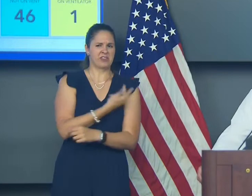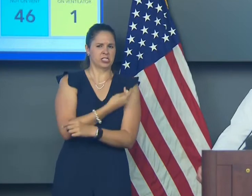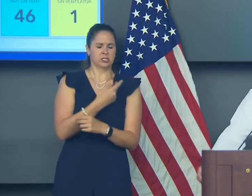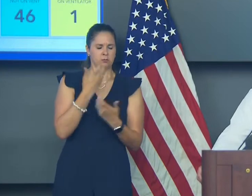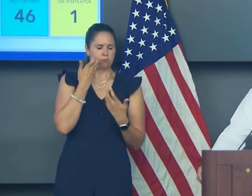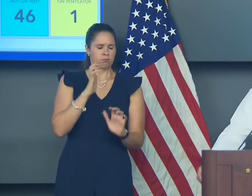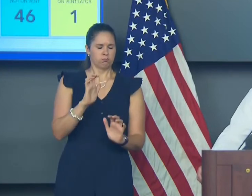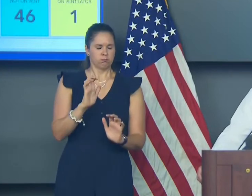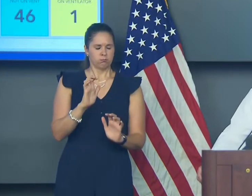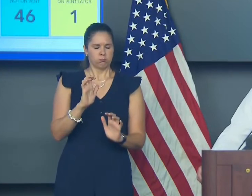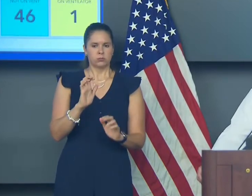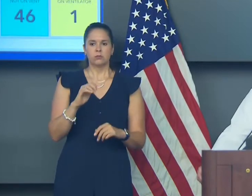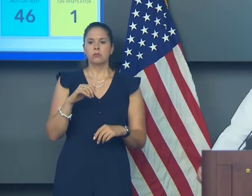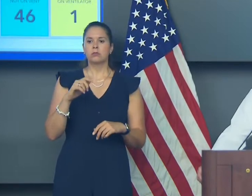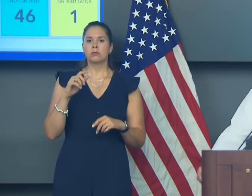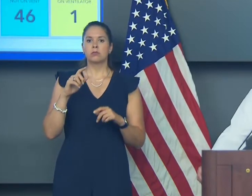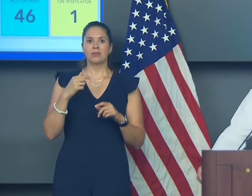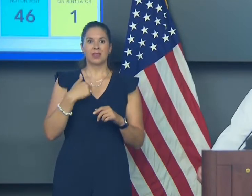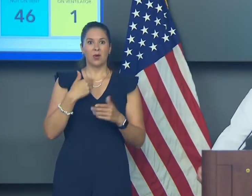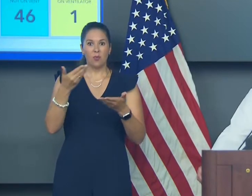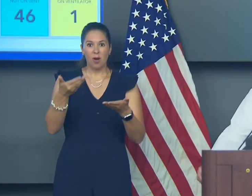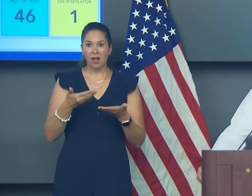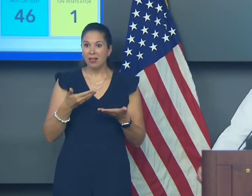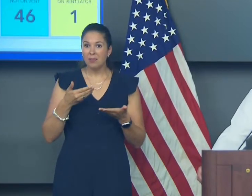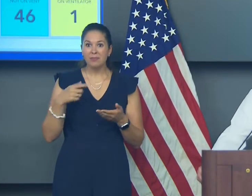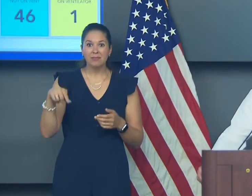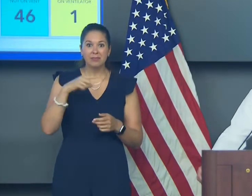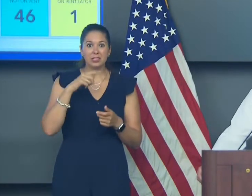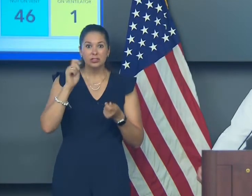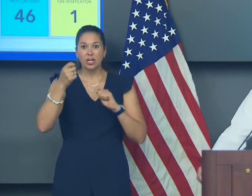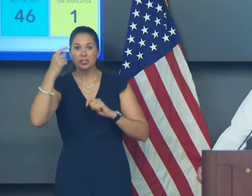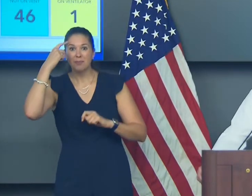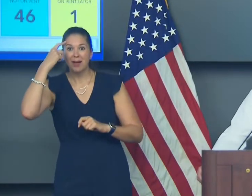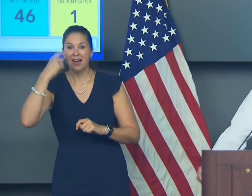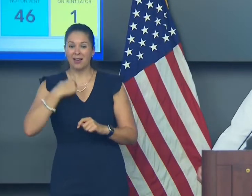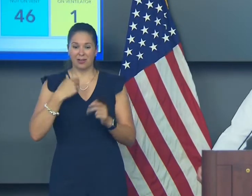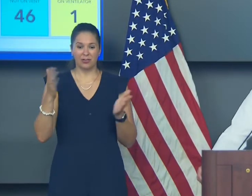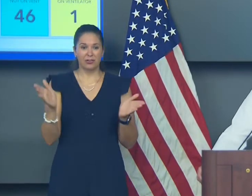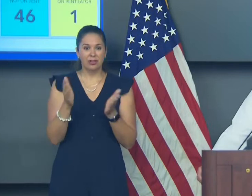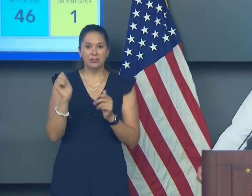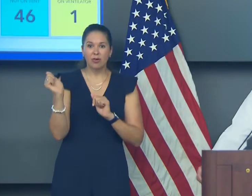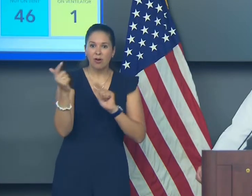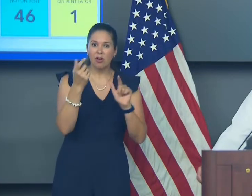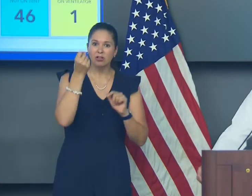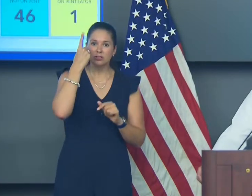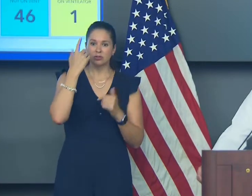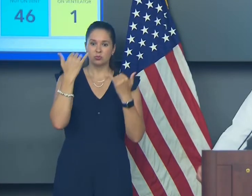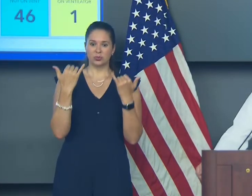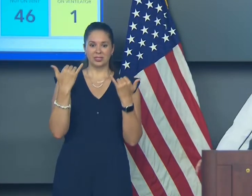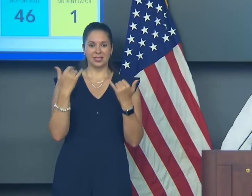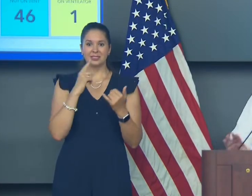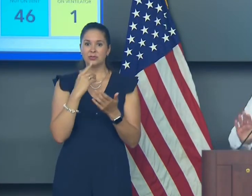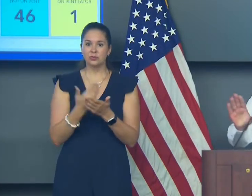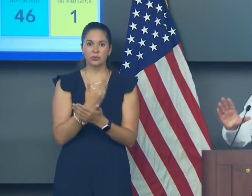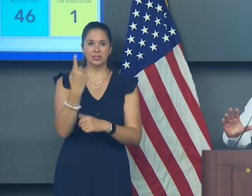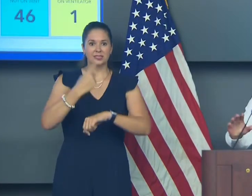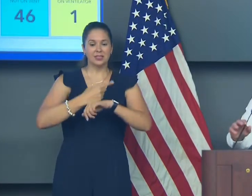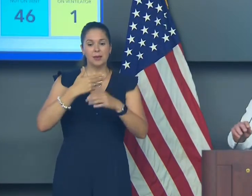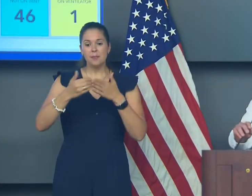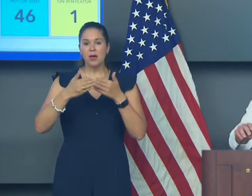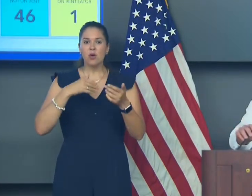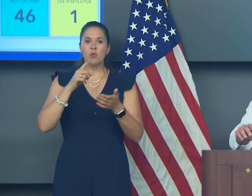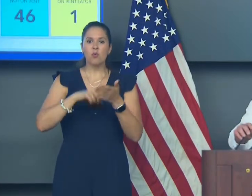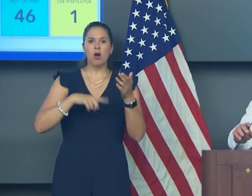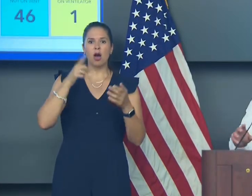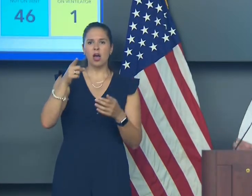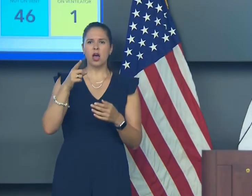at all. And I welcome that. I would encourage everyone to understand that today is a new day, and no matter what you've said or